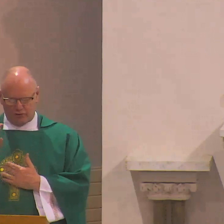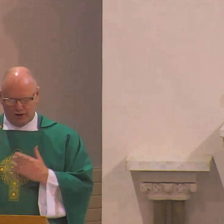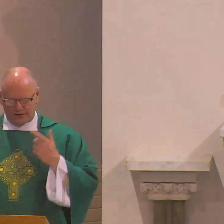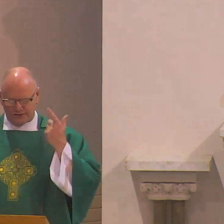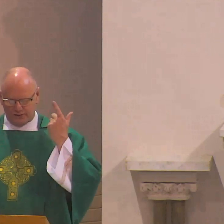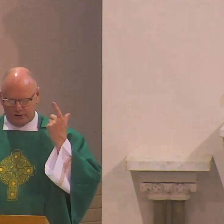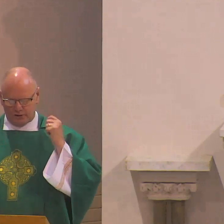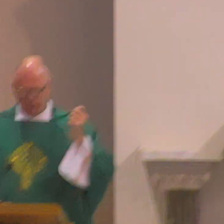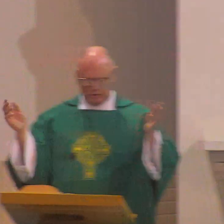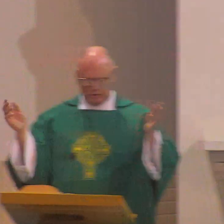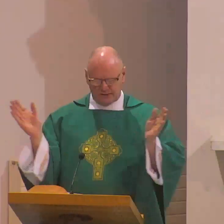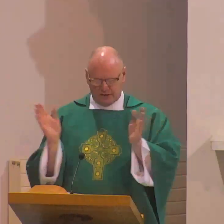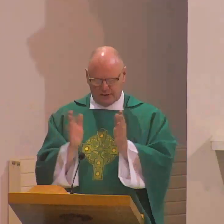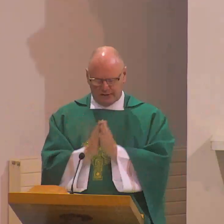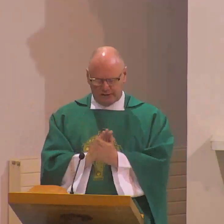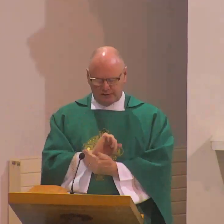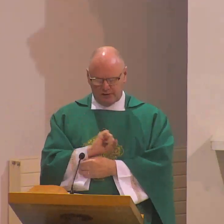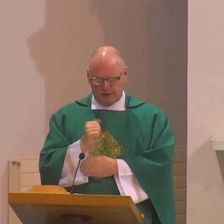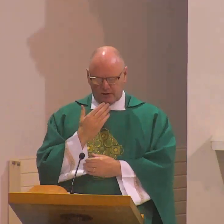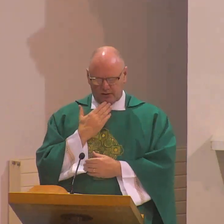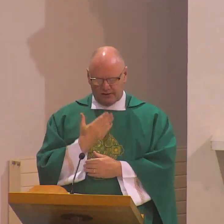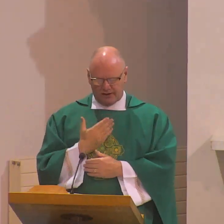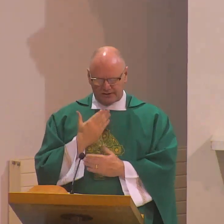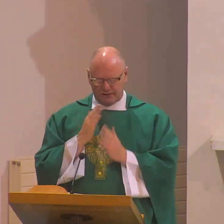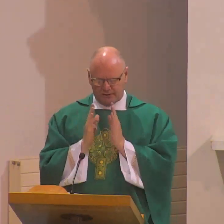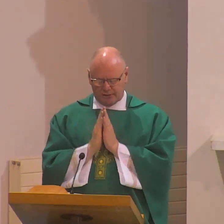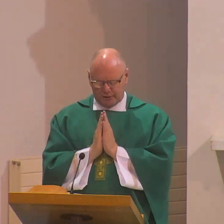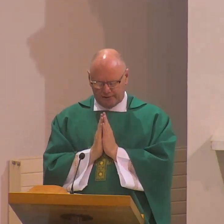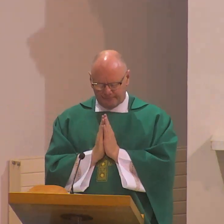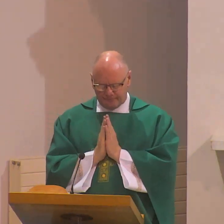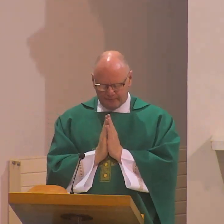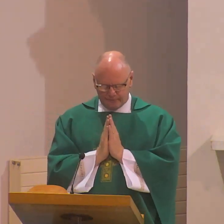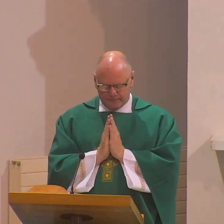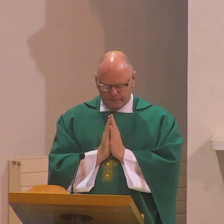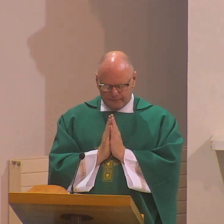through Christ our Lord. Amen. Our thanksgiving prayer.